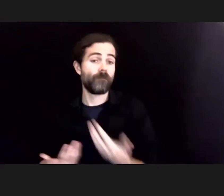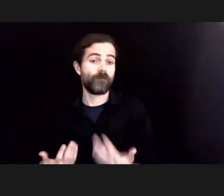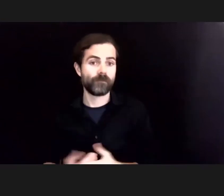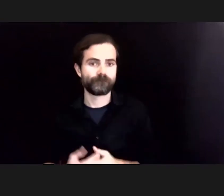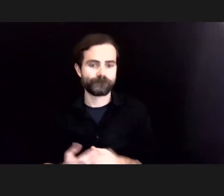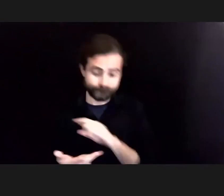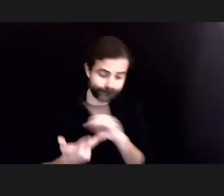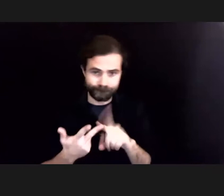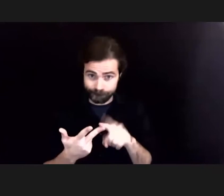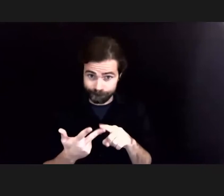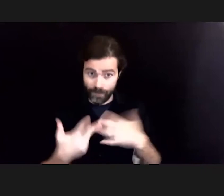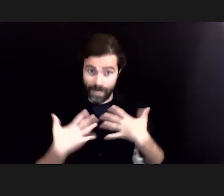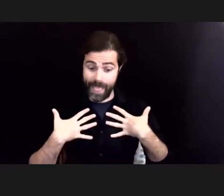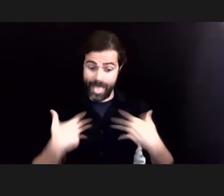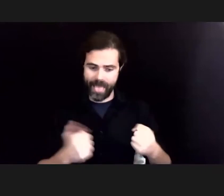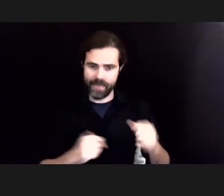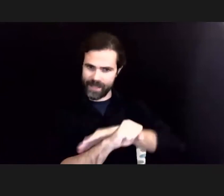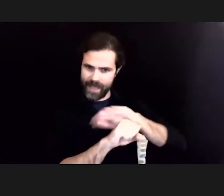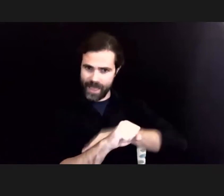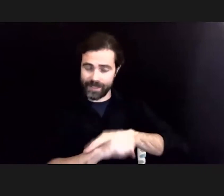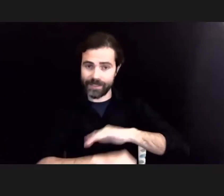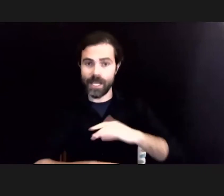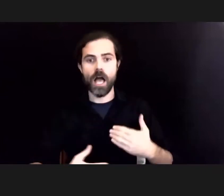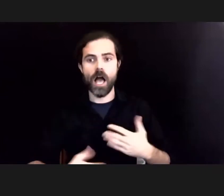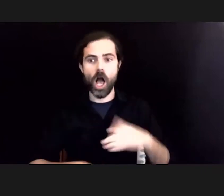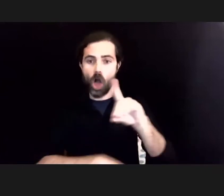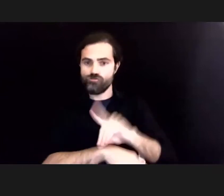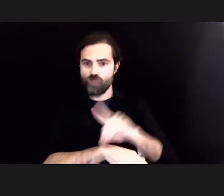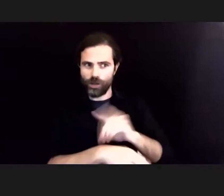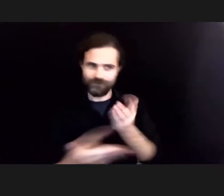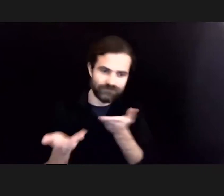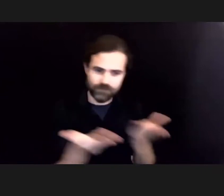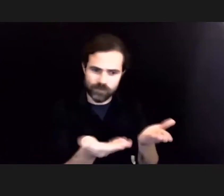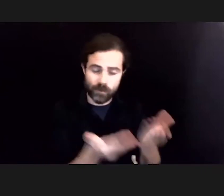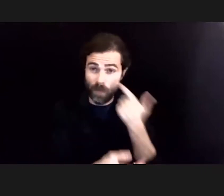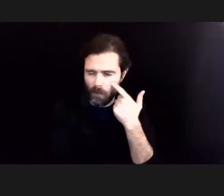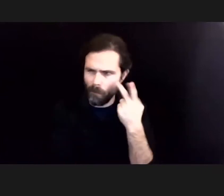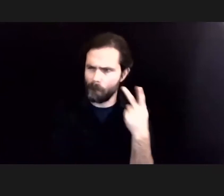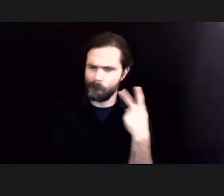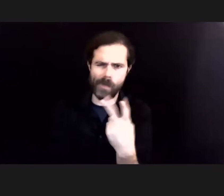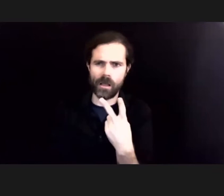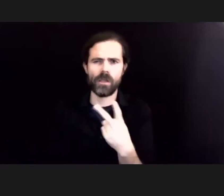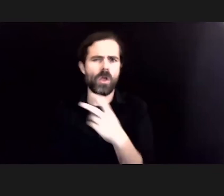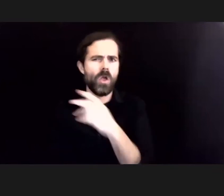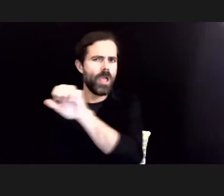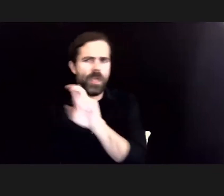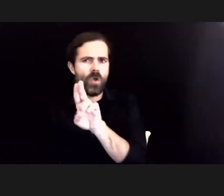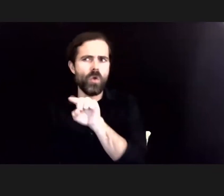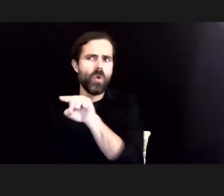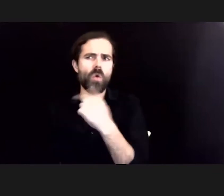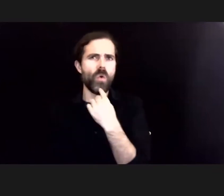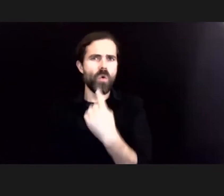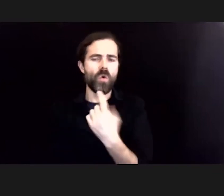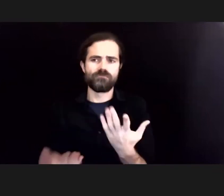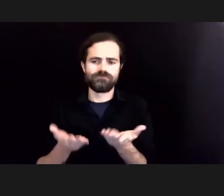telehealth and telecare is important. We see that now the EU is increasingly taking